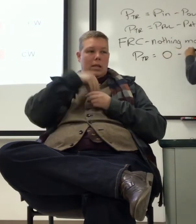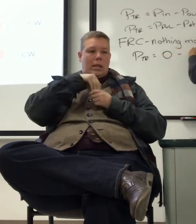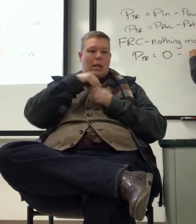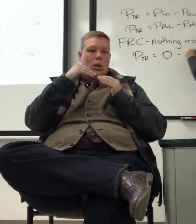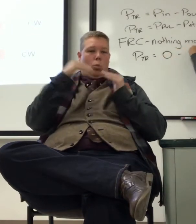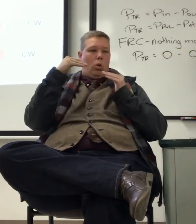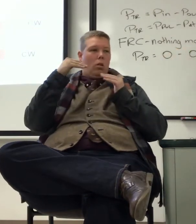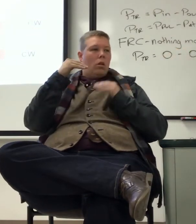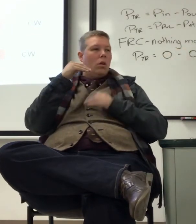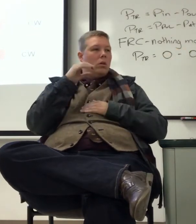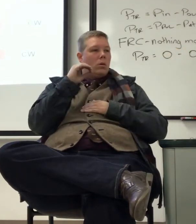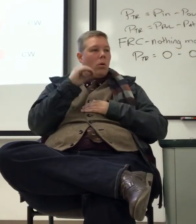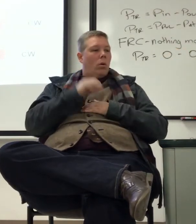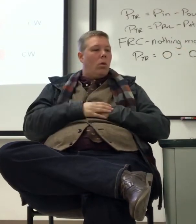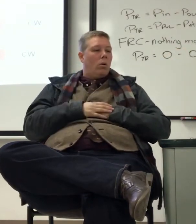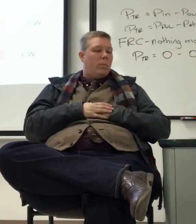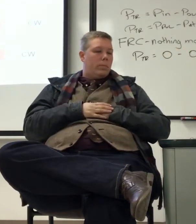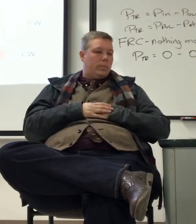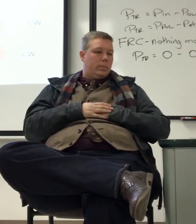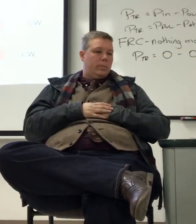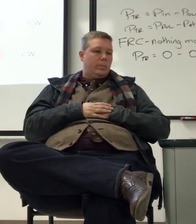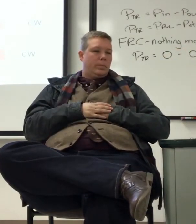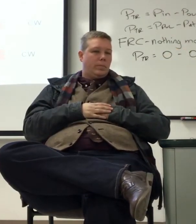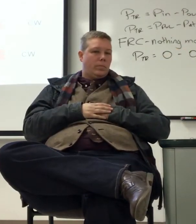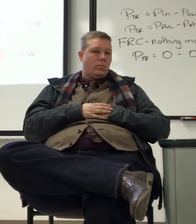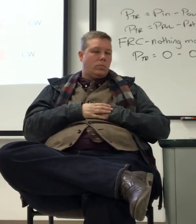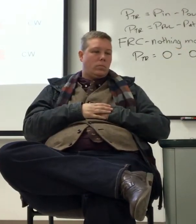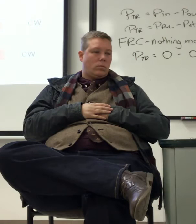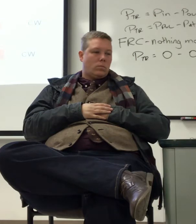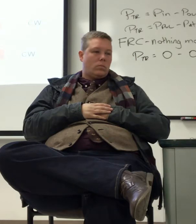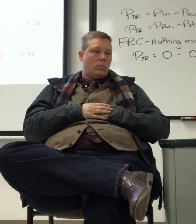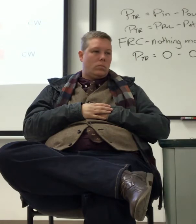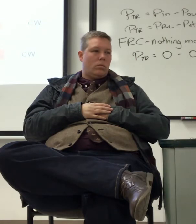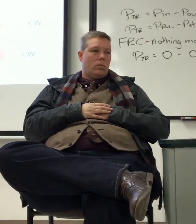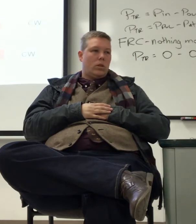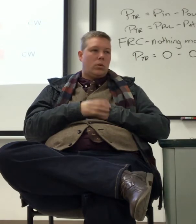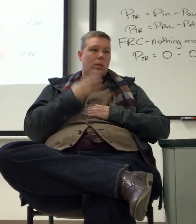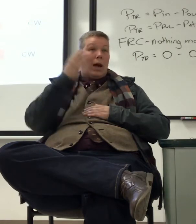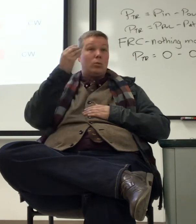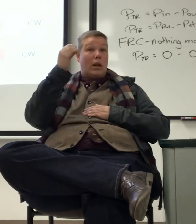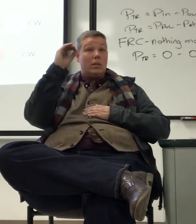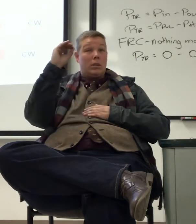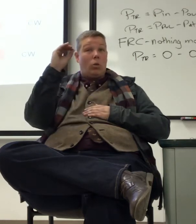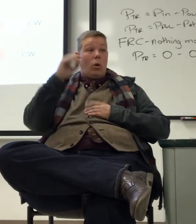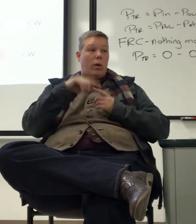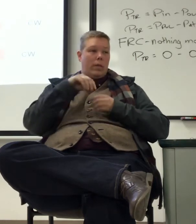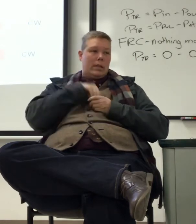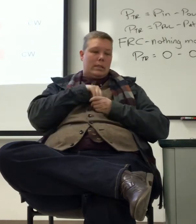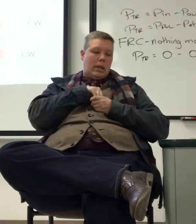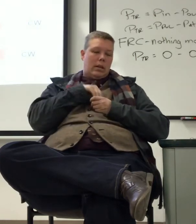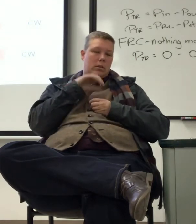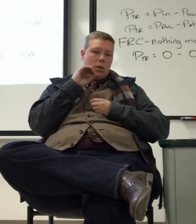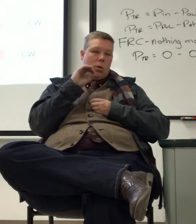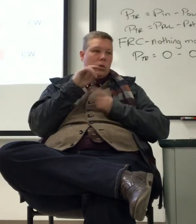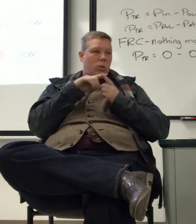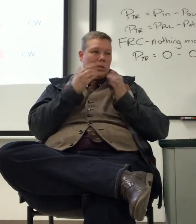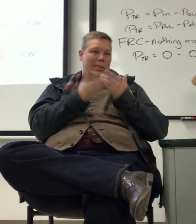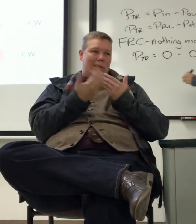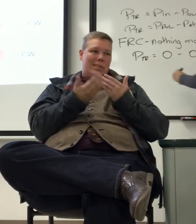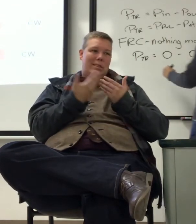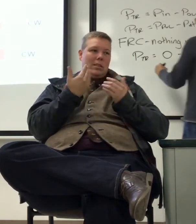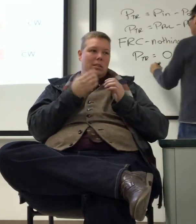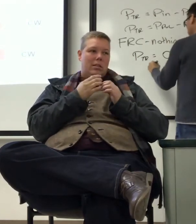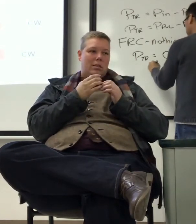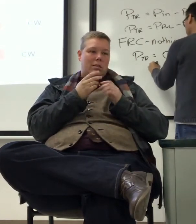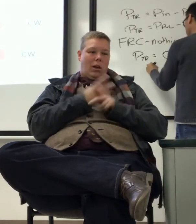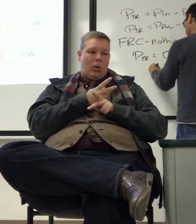the atmospheric pressure, which is also 0. So it becomes a very easy calculation